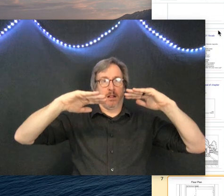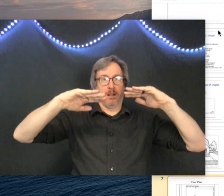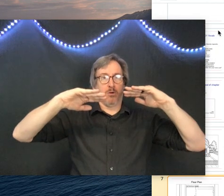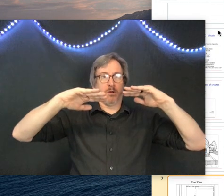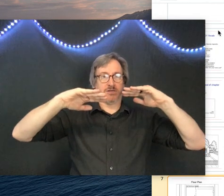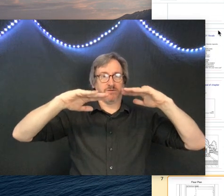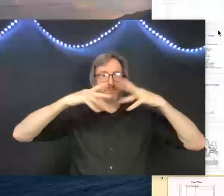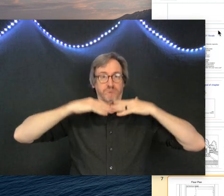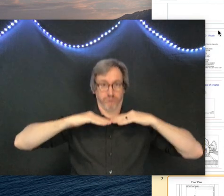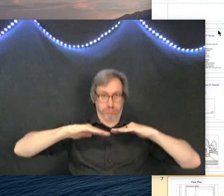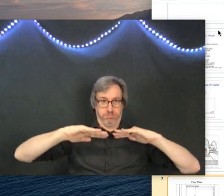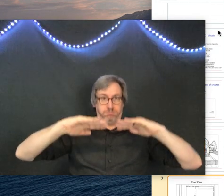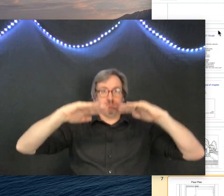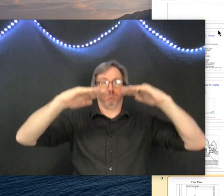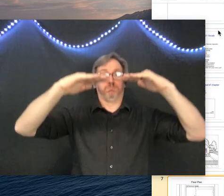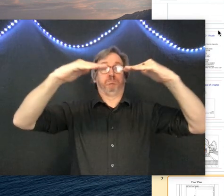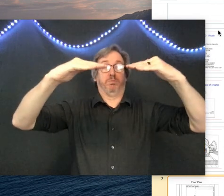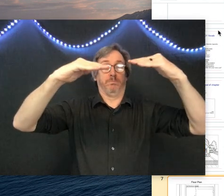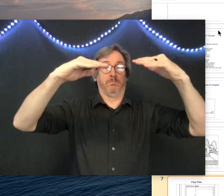Oh, I just froze.